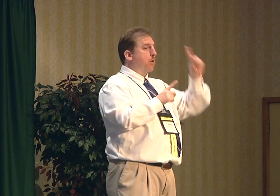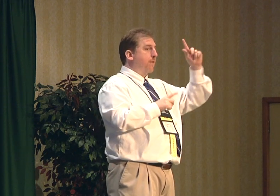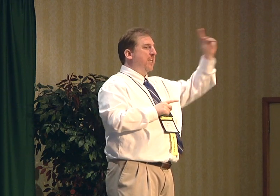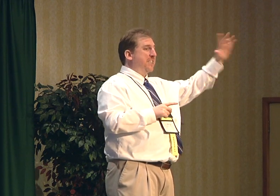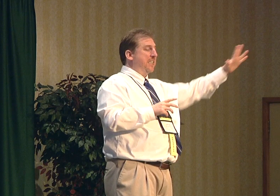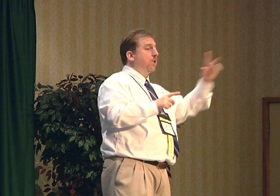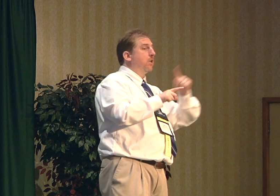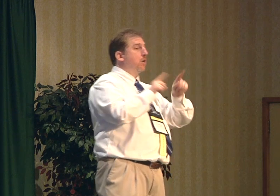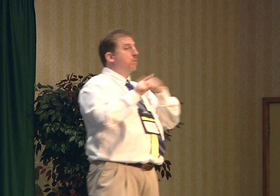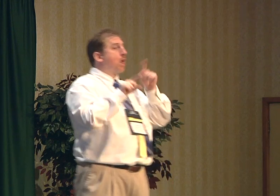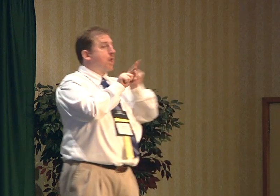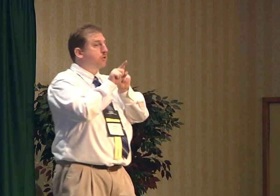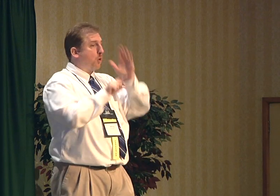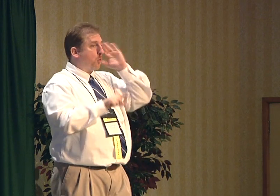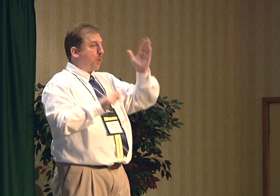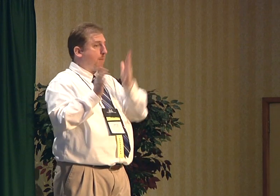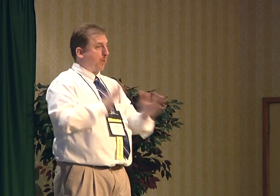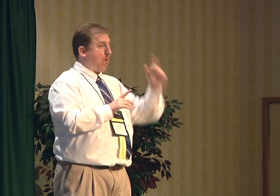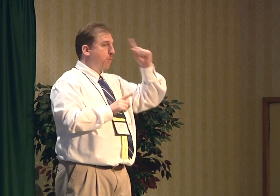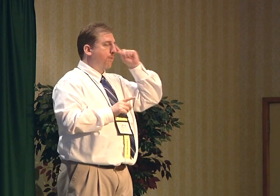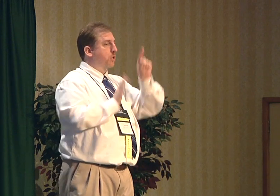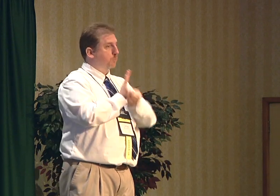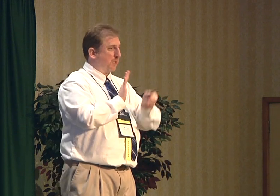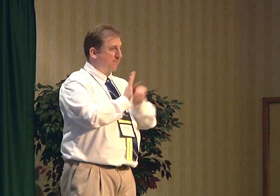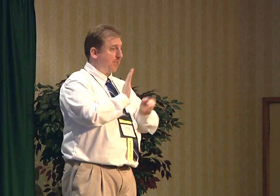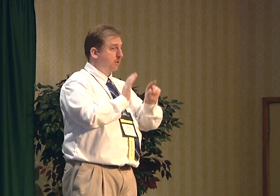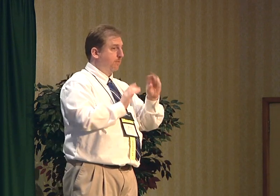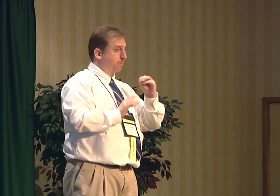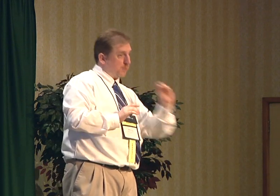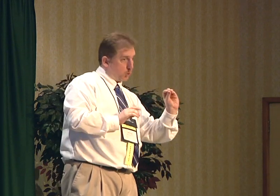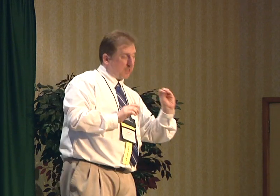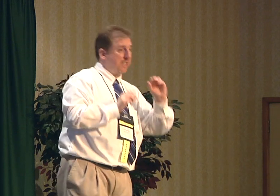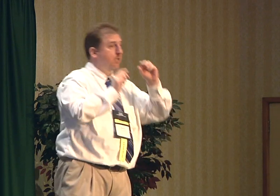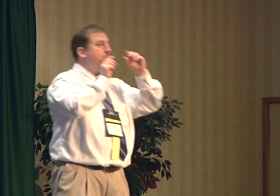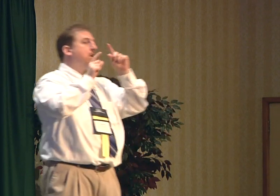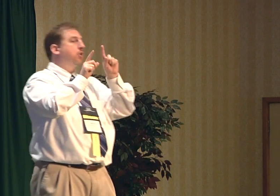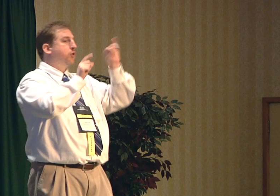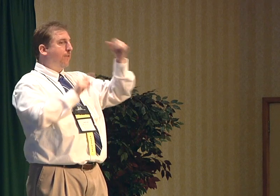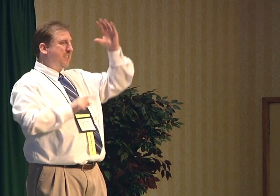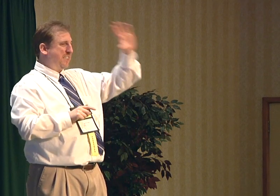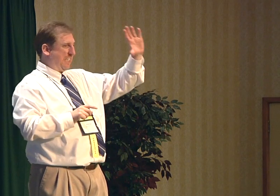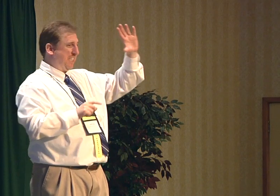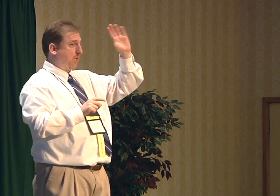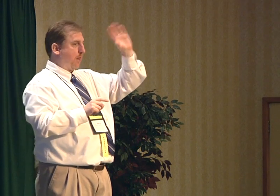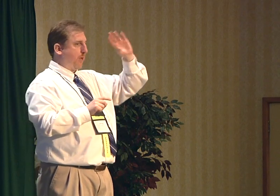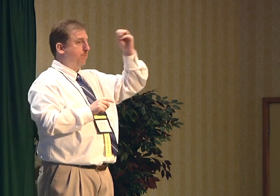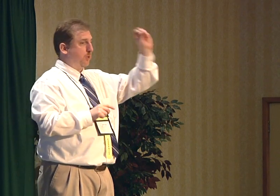January. And that'll be in Kansas City. We're also planning one for Springfield, Missouri, or Jefferson